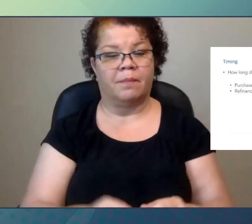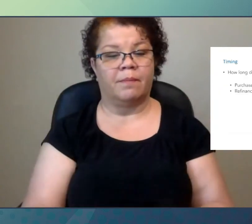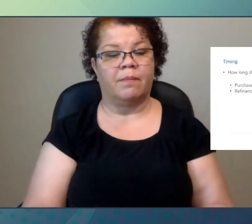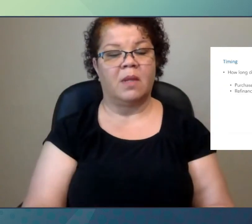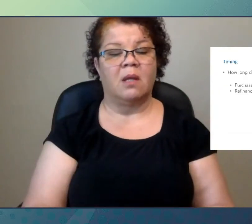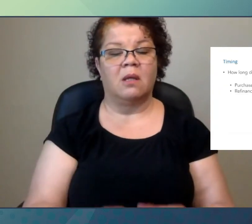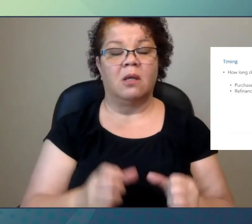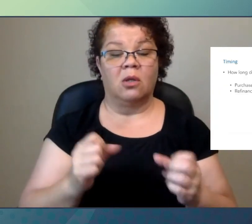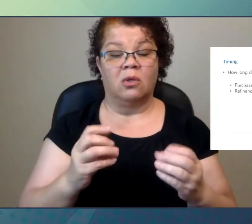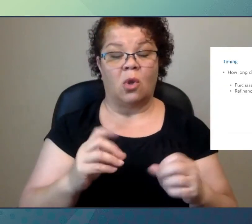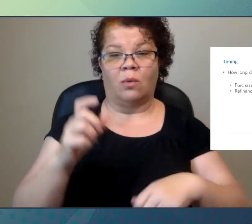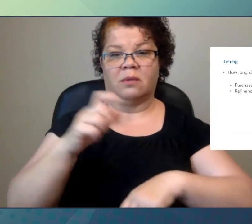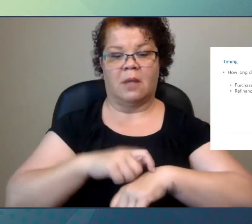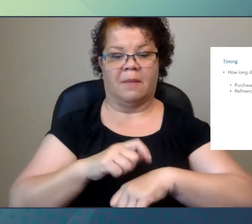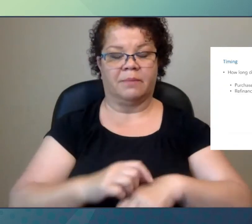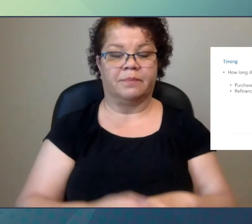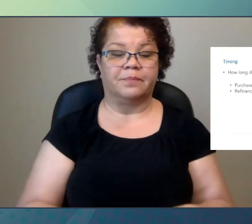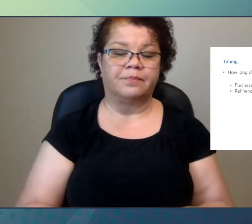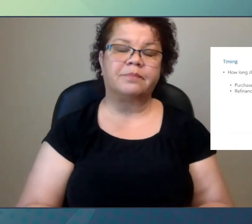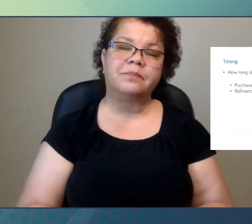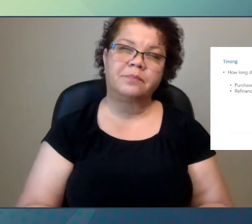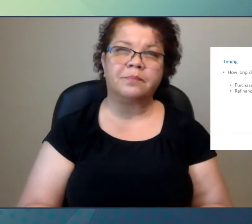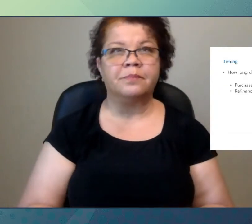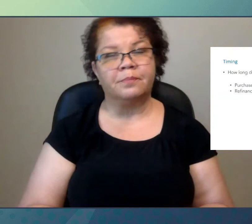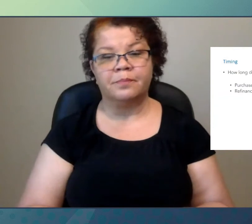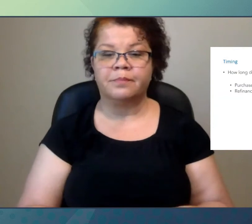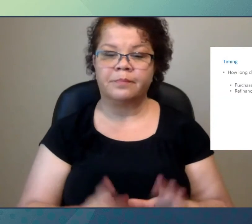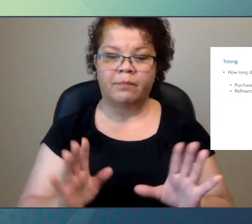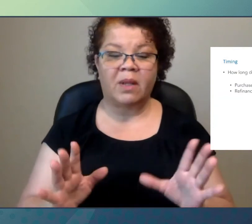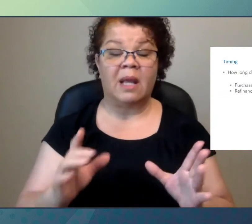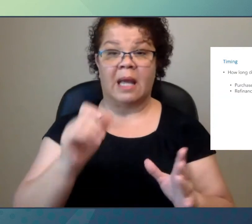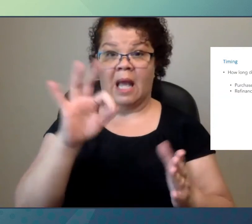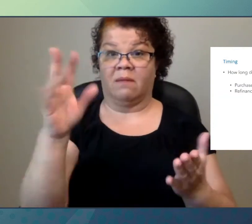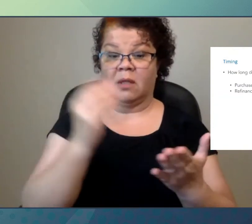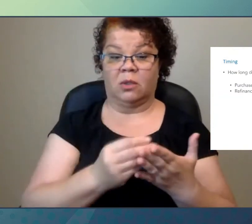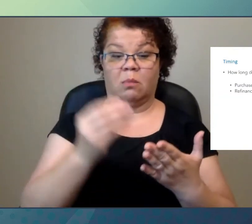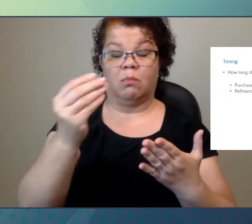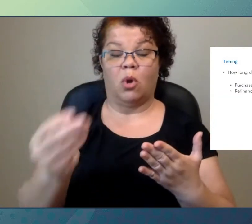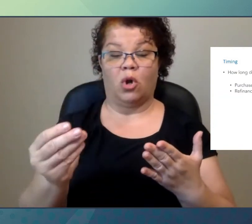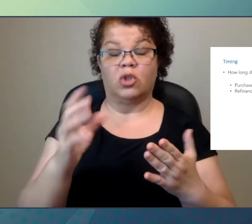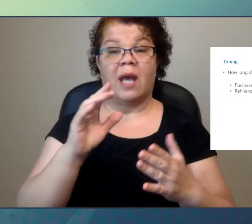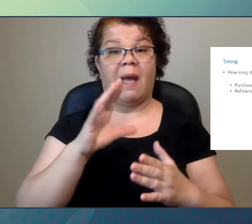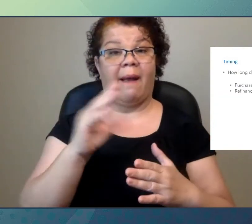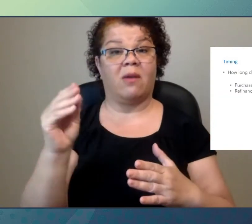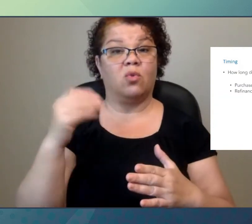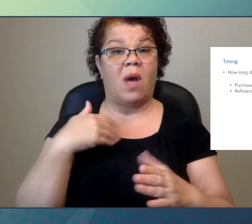So the timing, all in all, you know, if it's a purchase and we do a pre-approval,